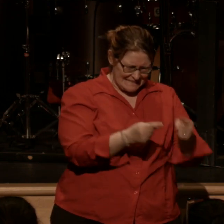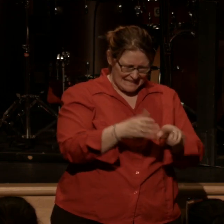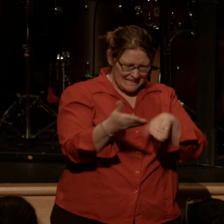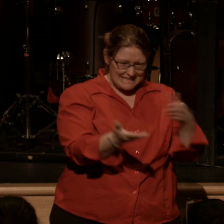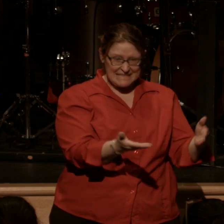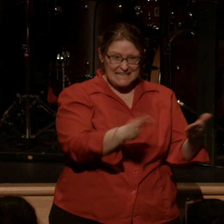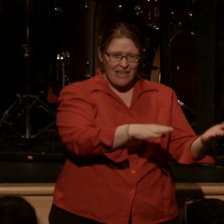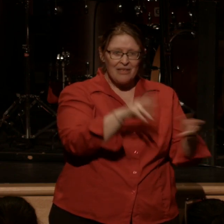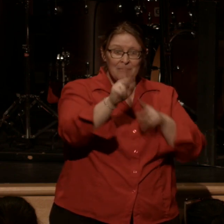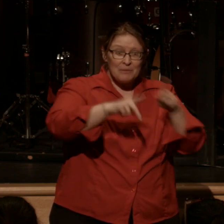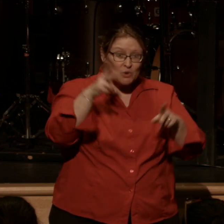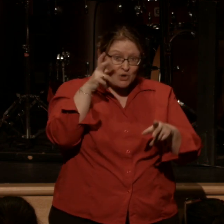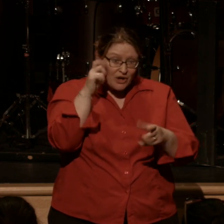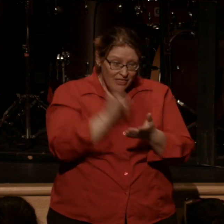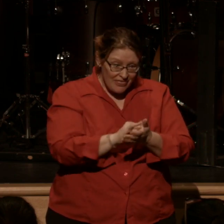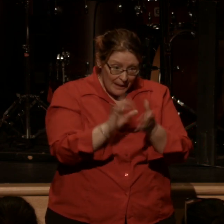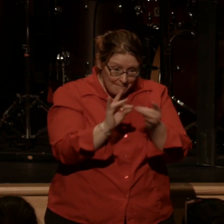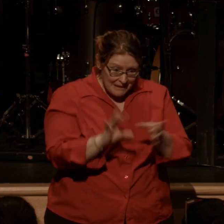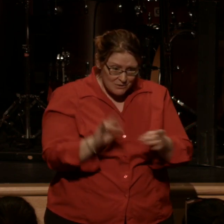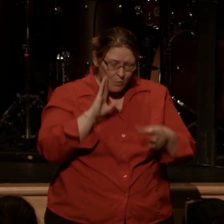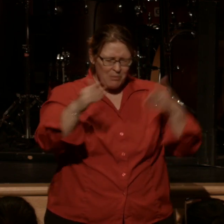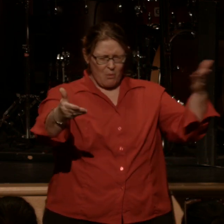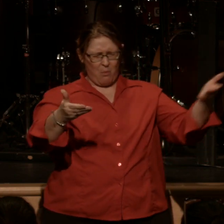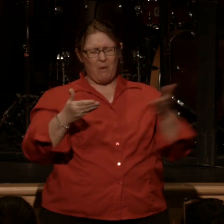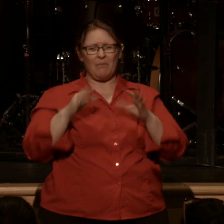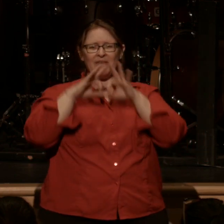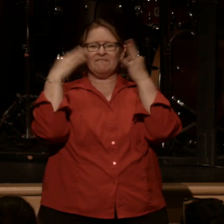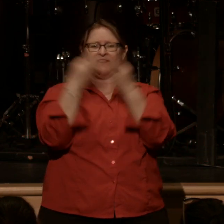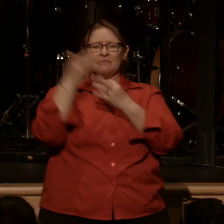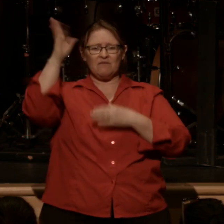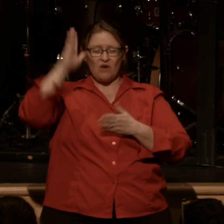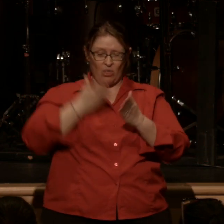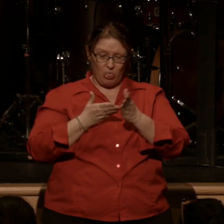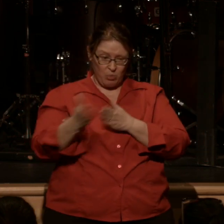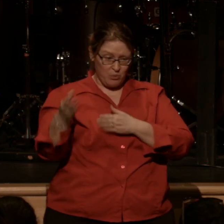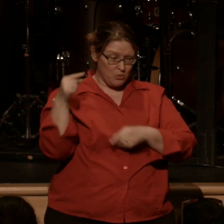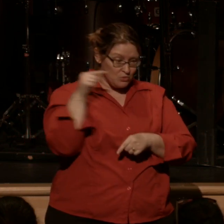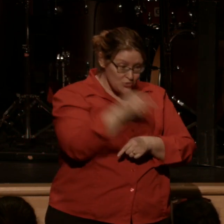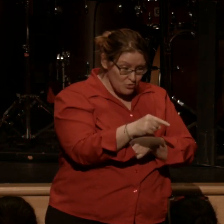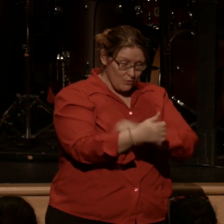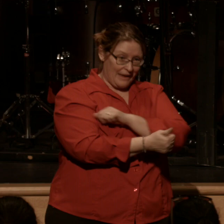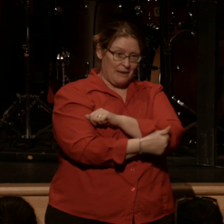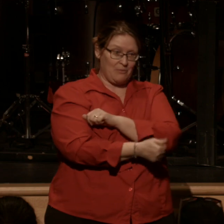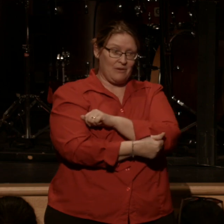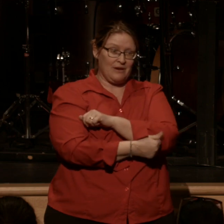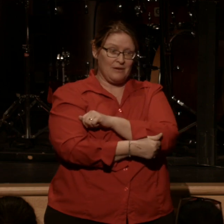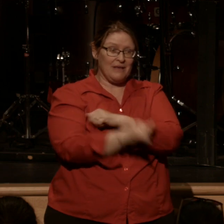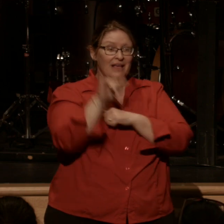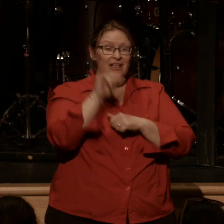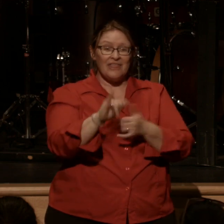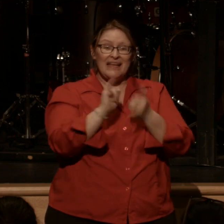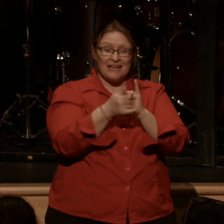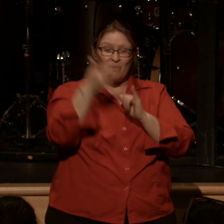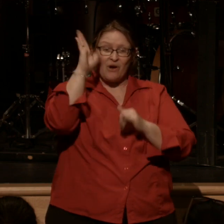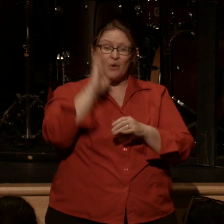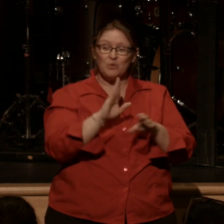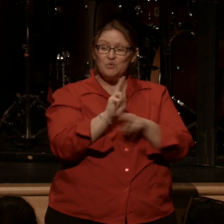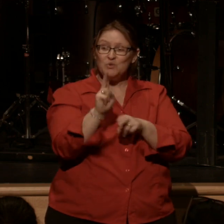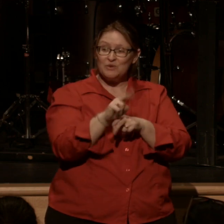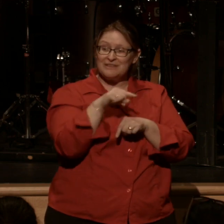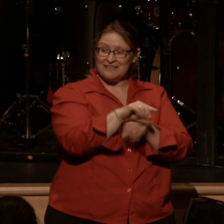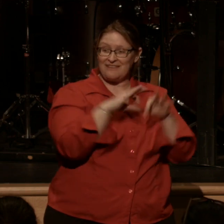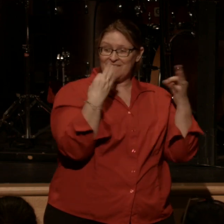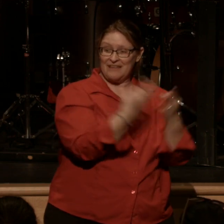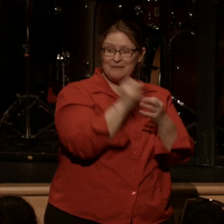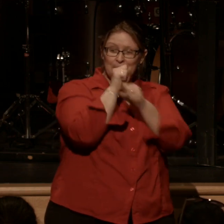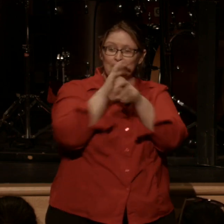that message would become welcomed into the family of God through you, Abraham. This is how God was going to use Abraham's